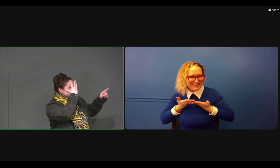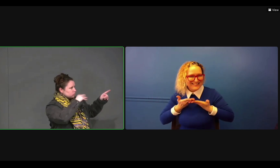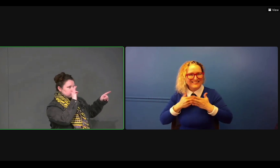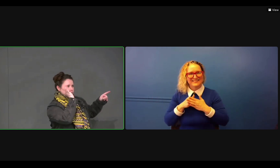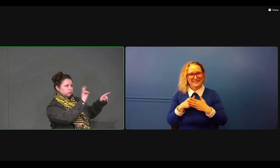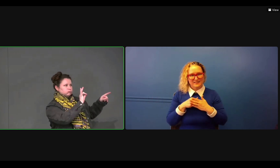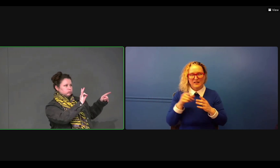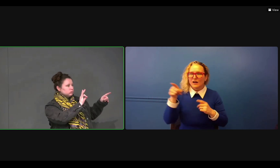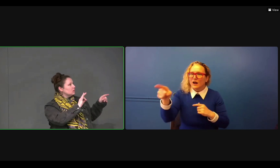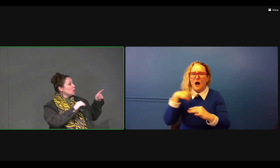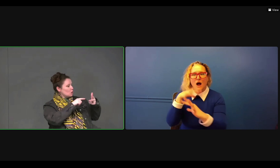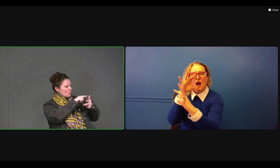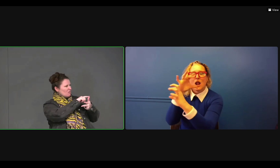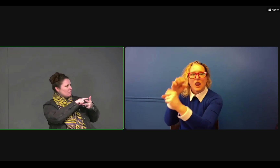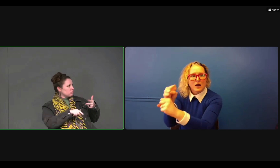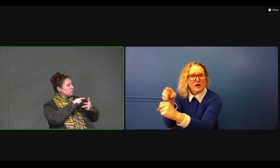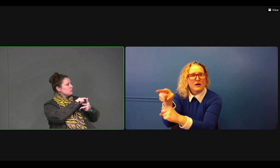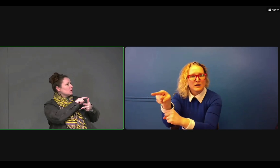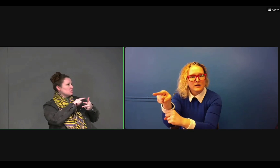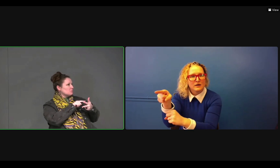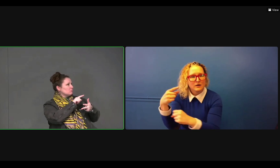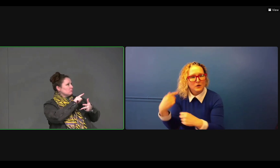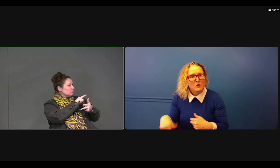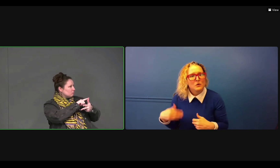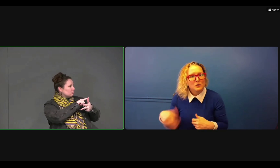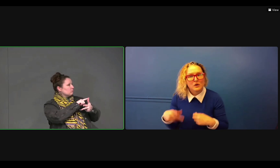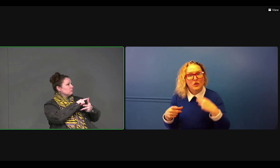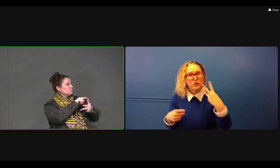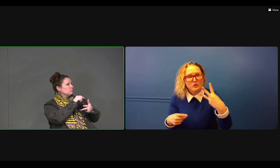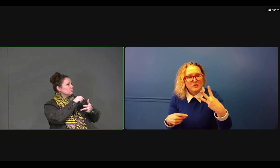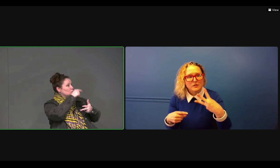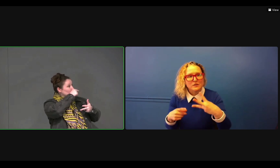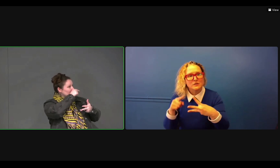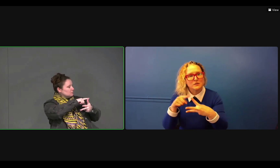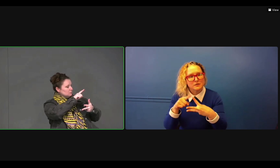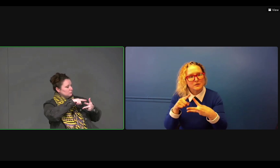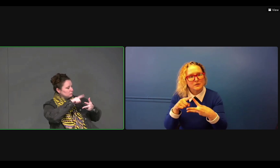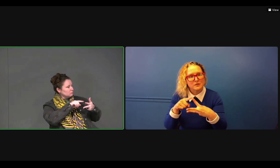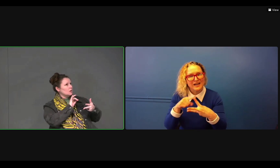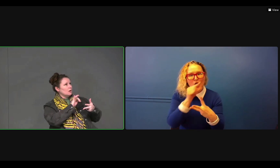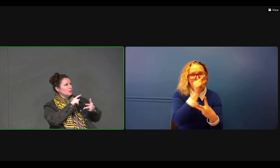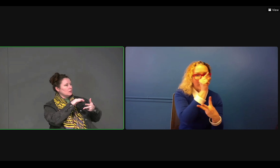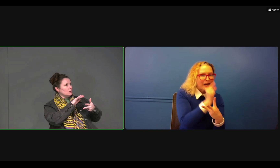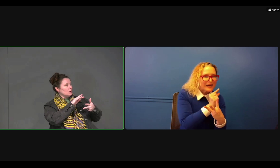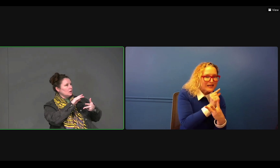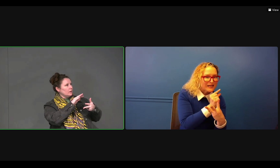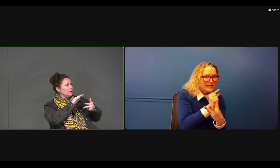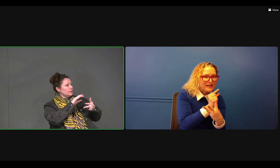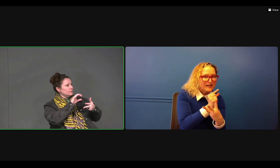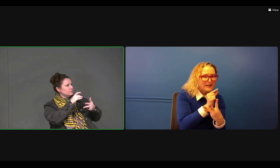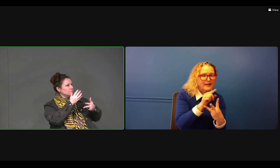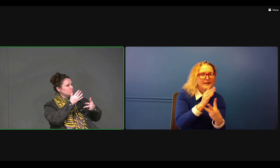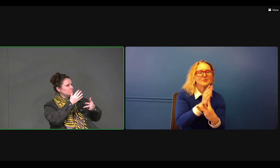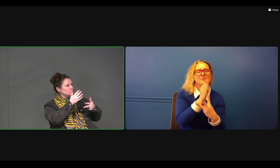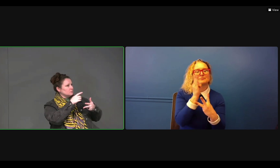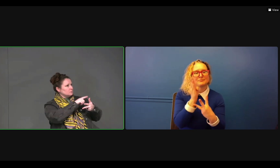All right, hopefully this will be better. I'll repeat my question. Your presentation was lovely. Thank you very much for that. You